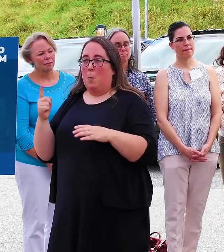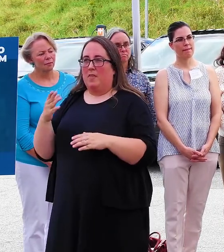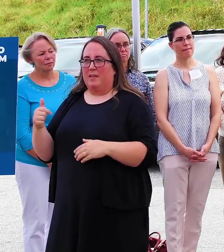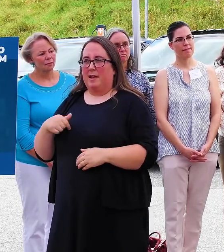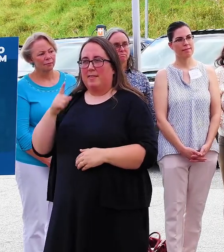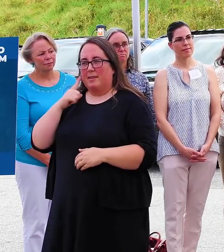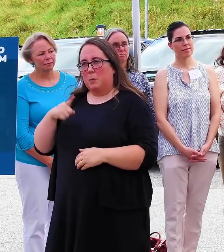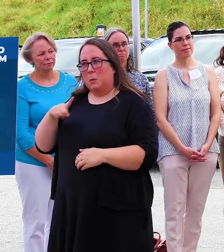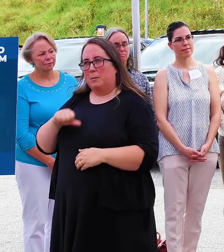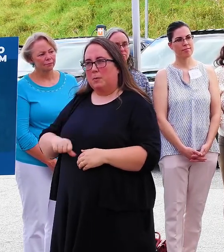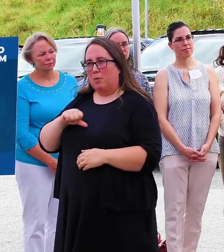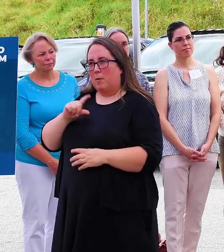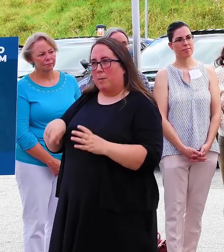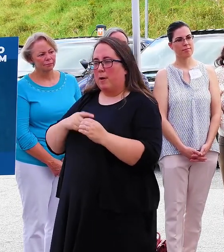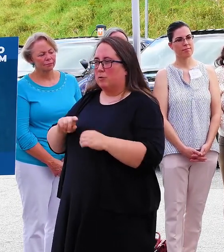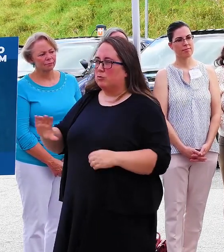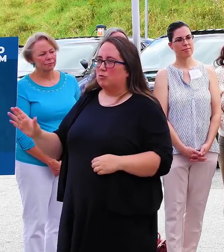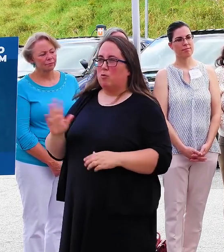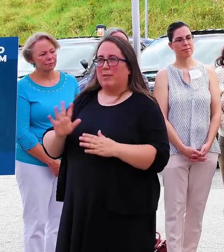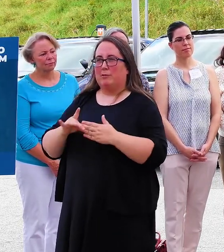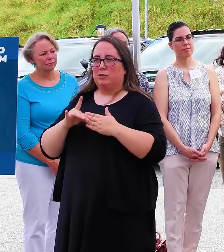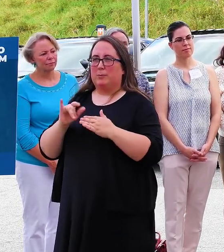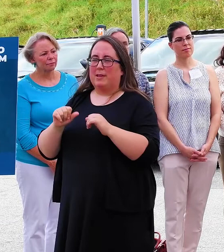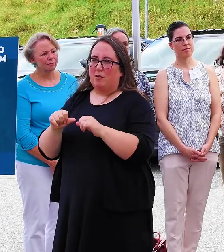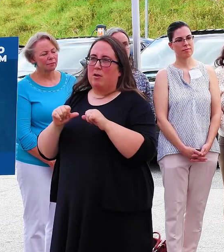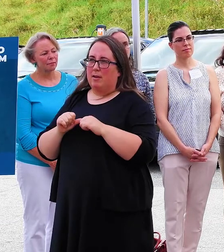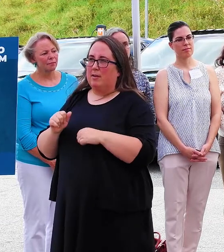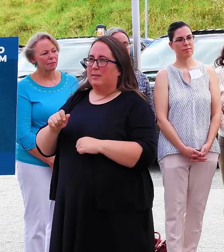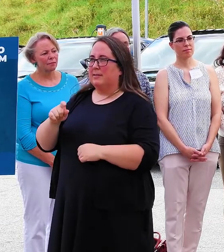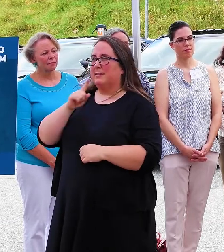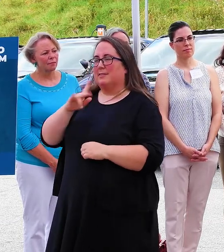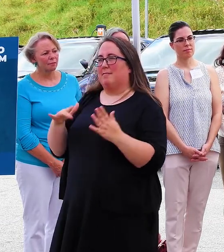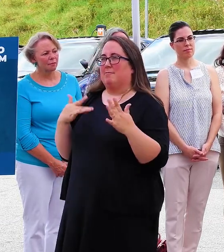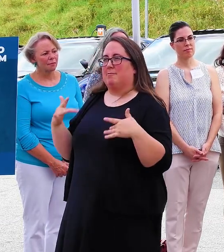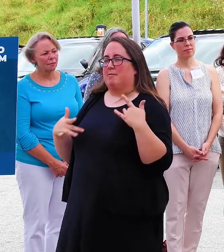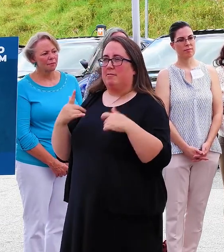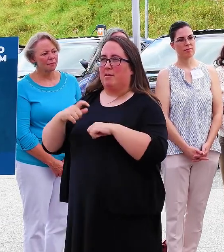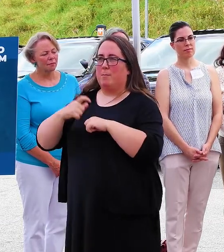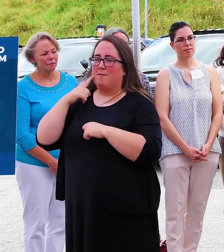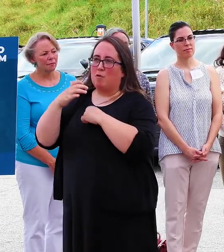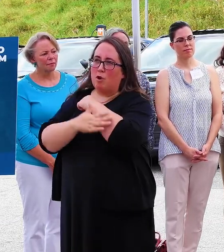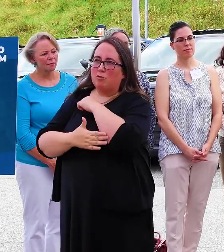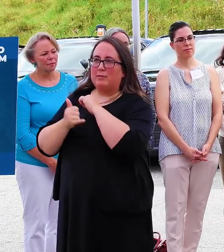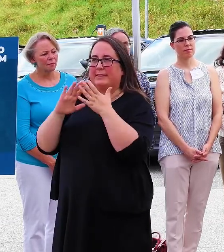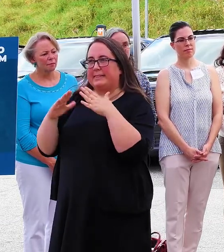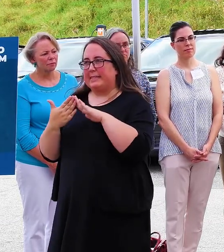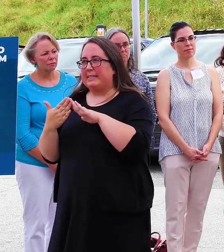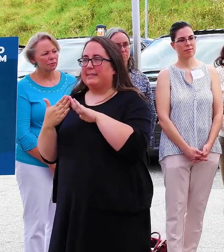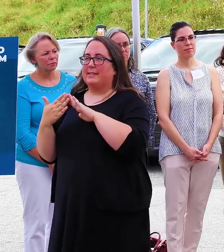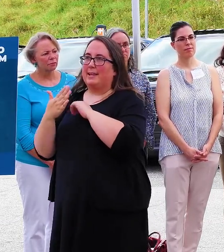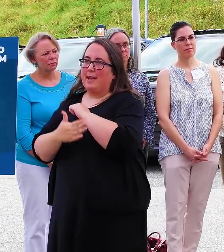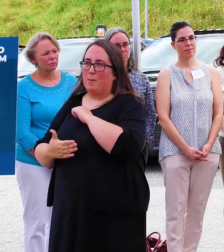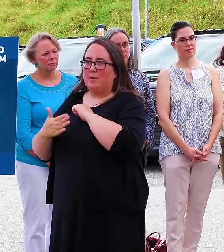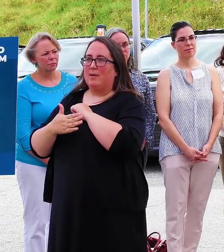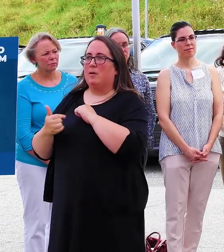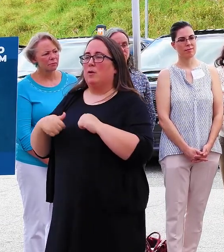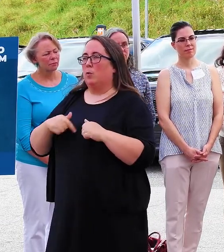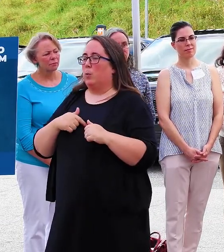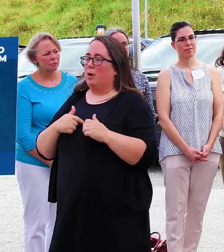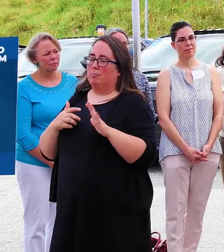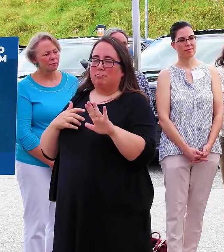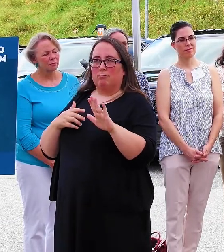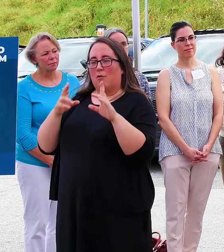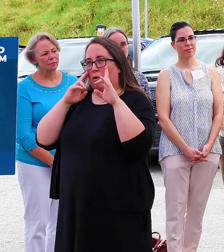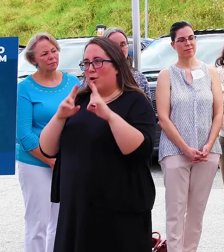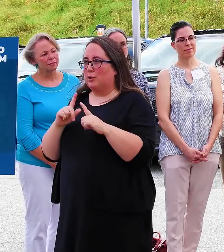can be especially proud of is your leadership in that area. This is an exciting time for nations, cities, and counties. We're so